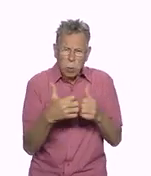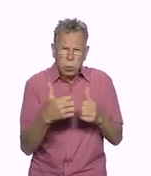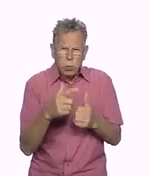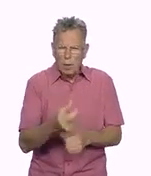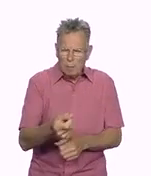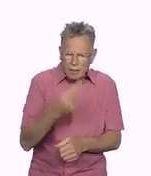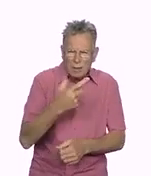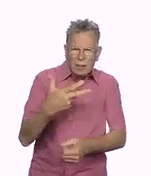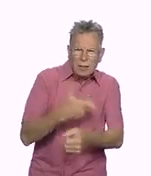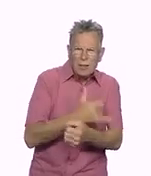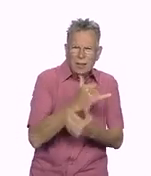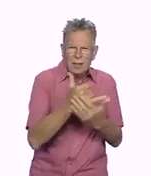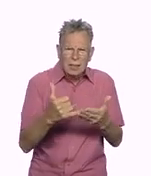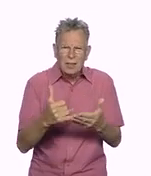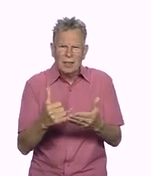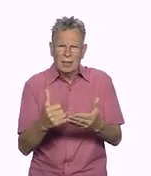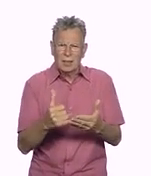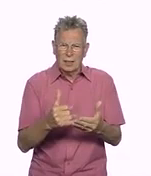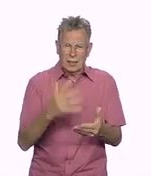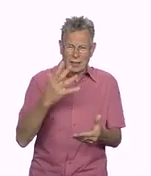medicine or why you need to have any tests.